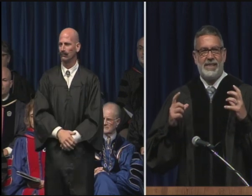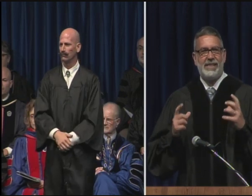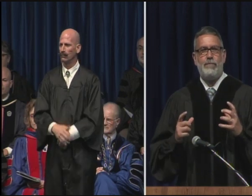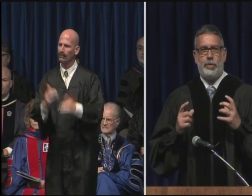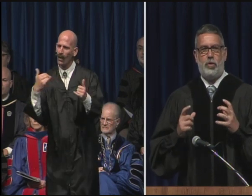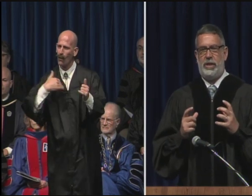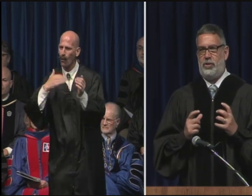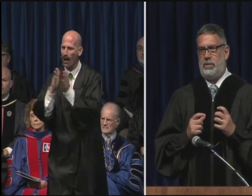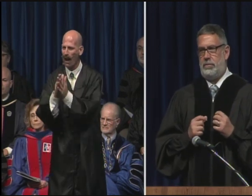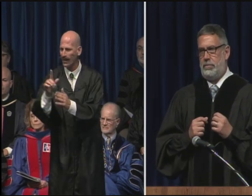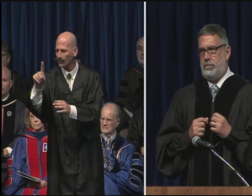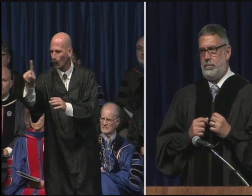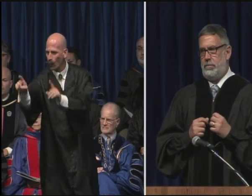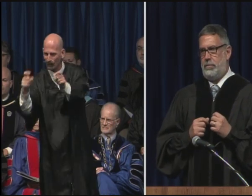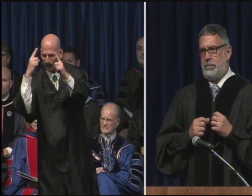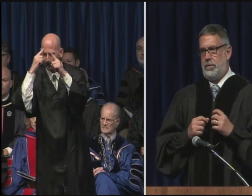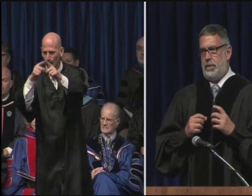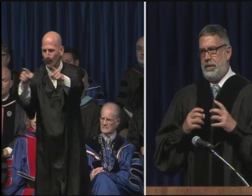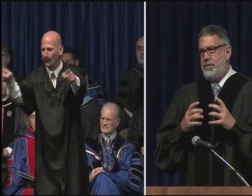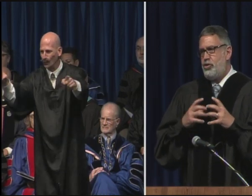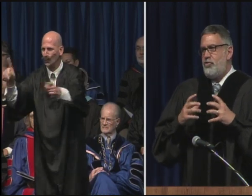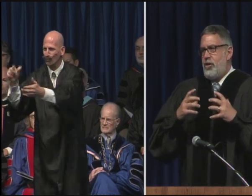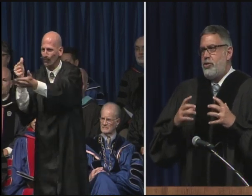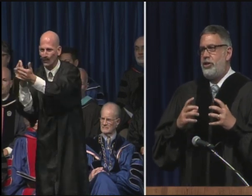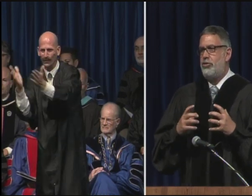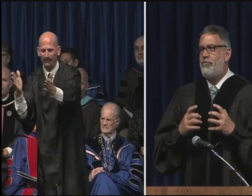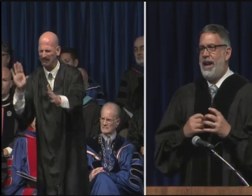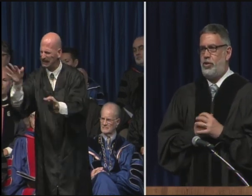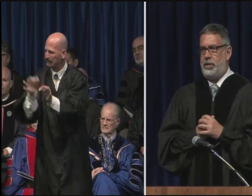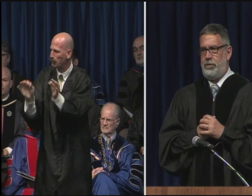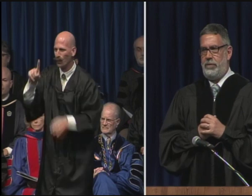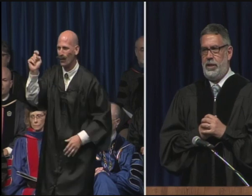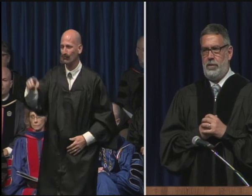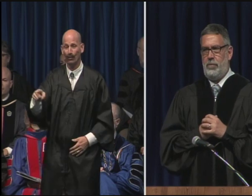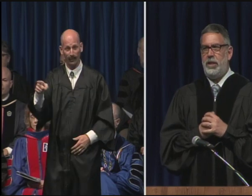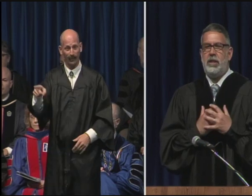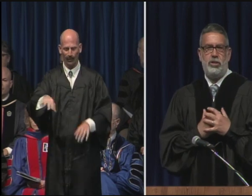simple question. Now that you're earning your graduate degree, what are you going to do with it?